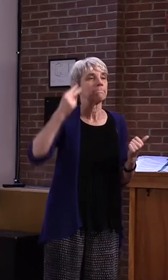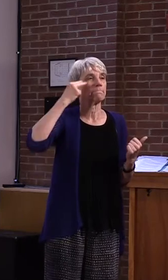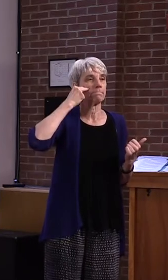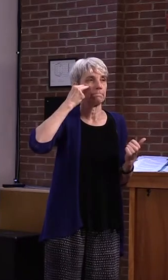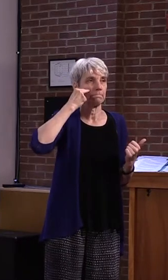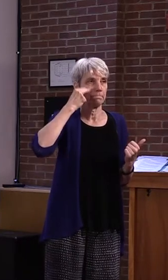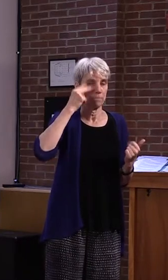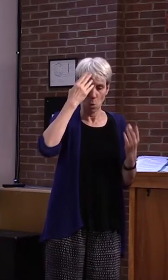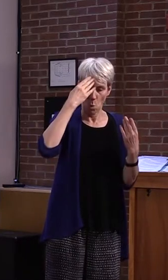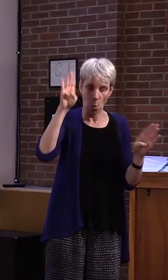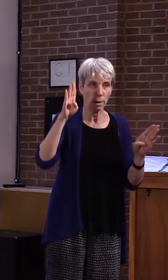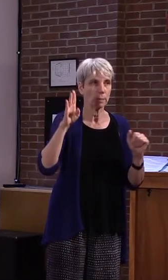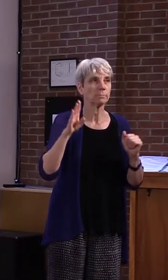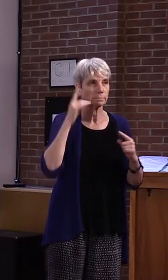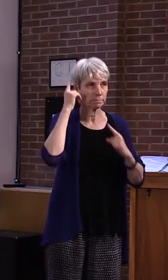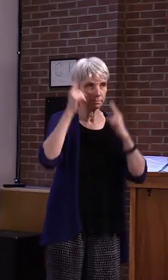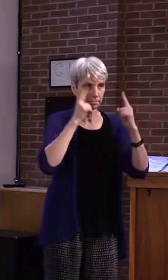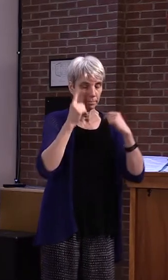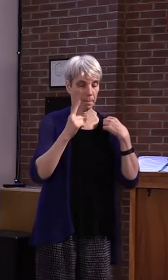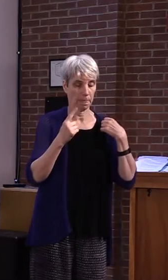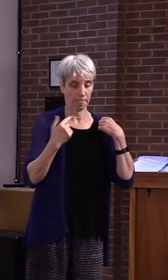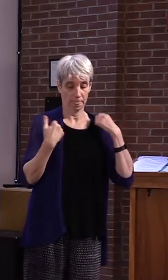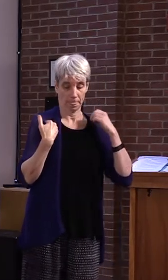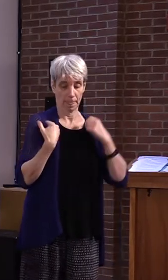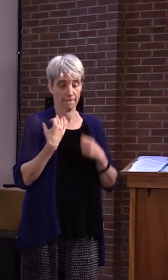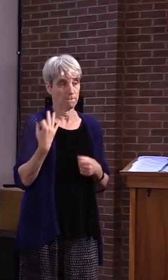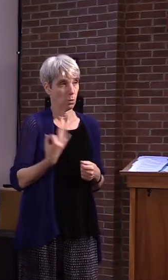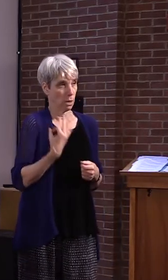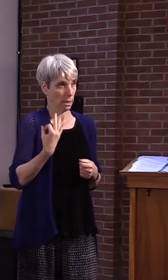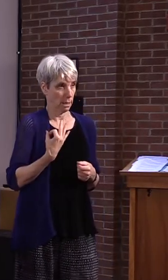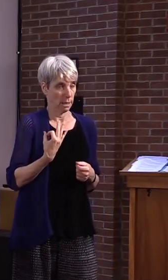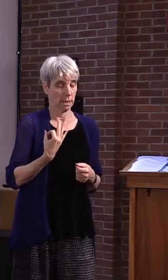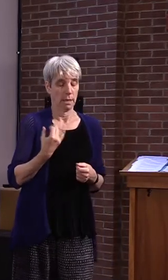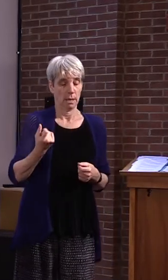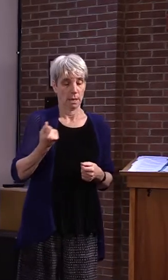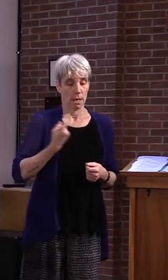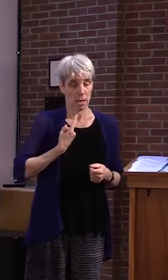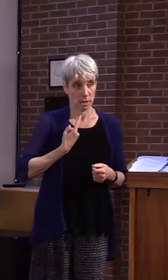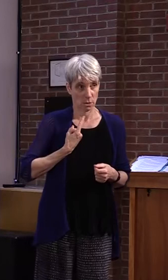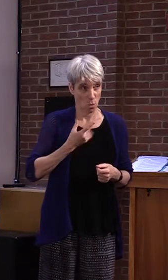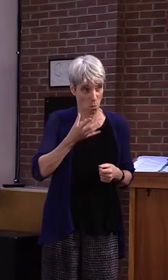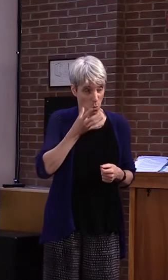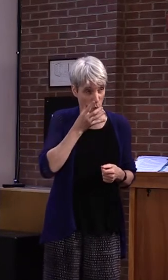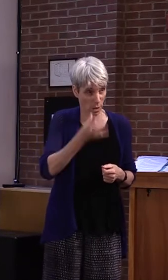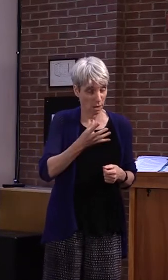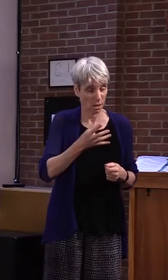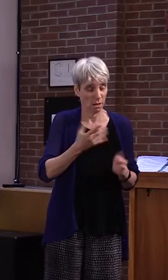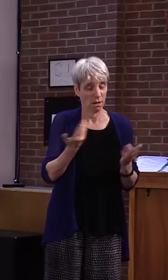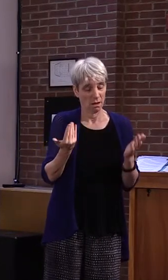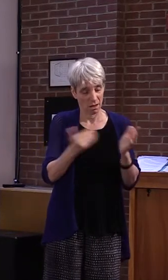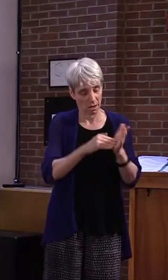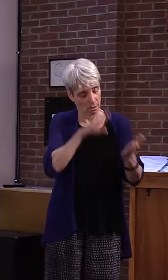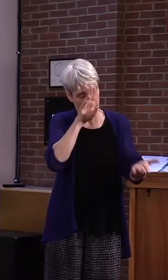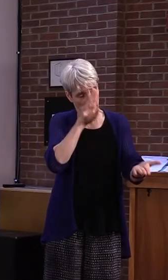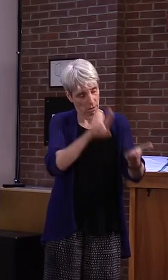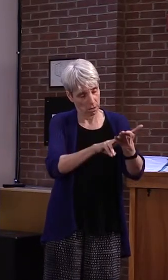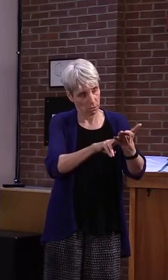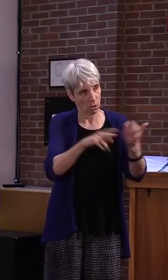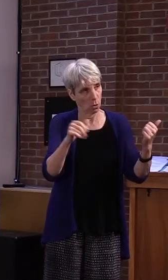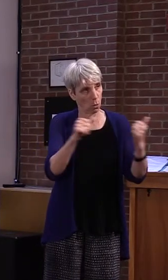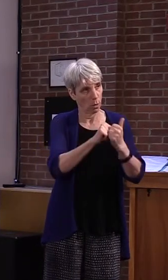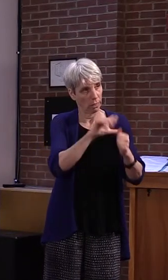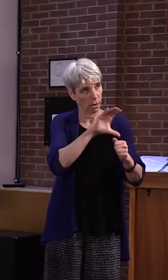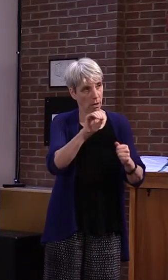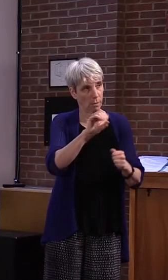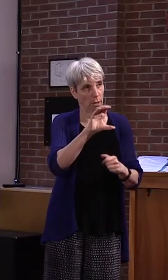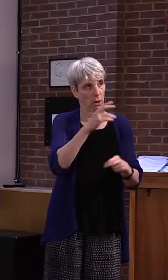patients back. Last press conference on Friday, I was asked the question, are we going to renew the contract